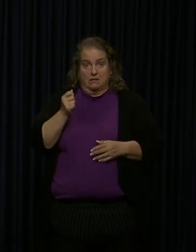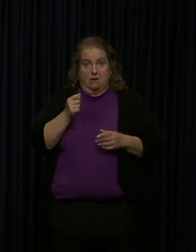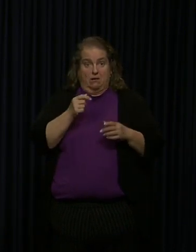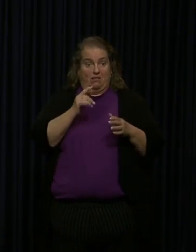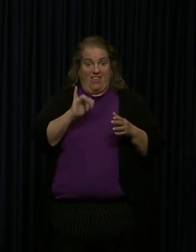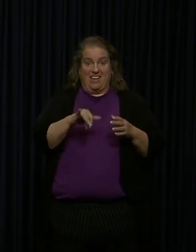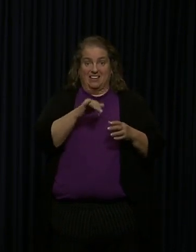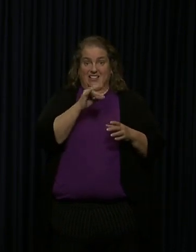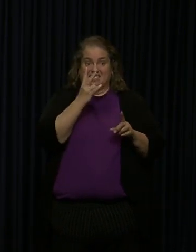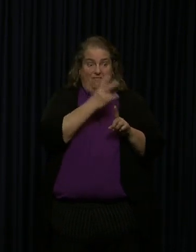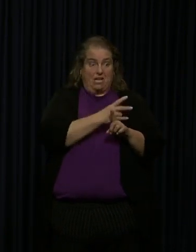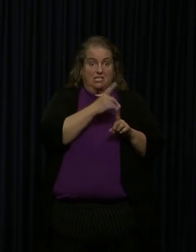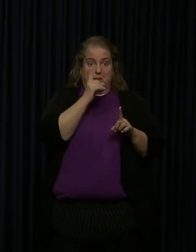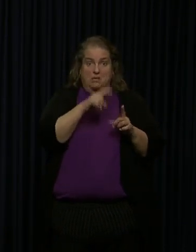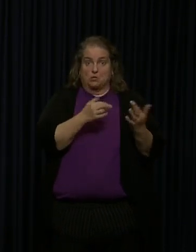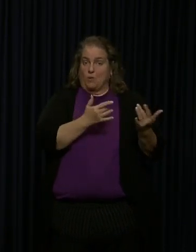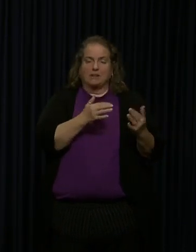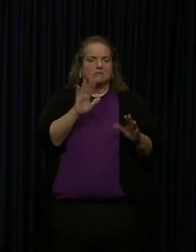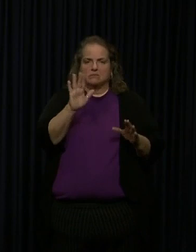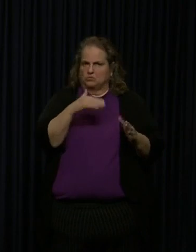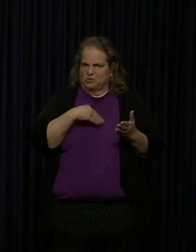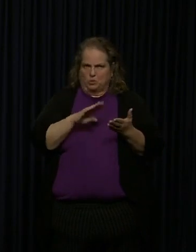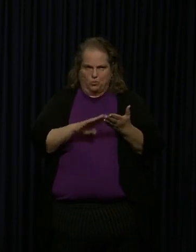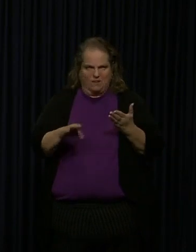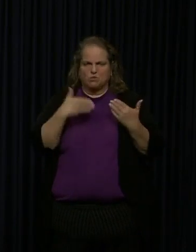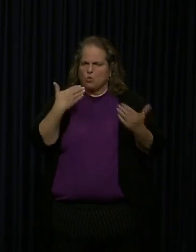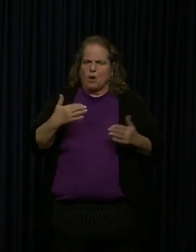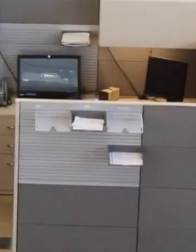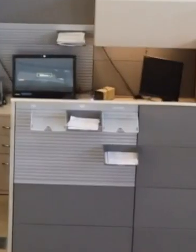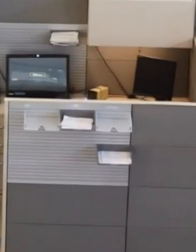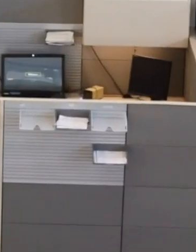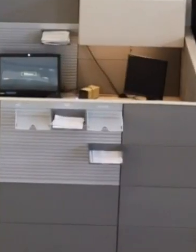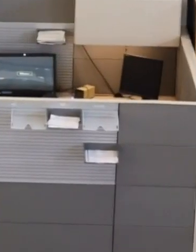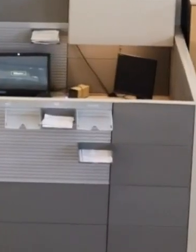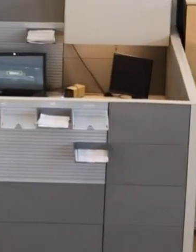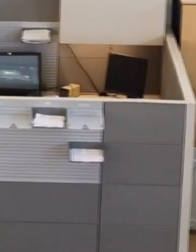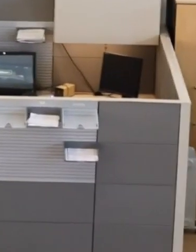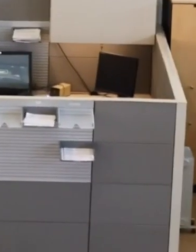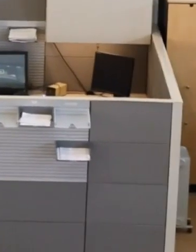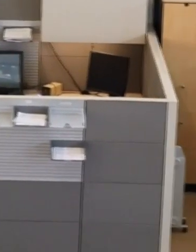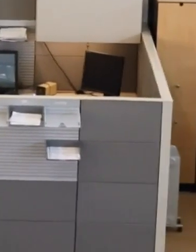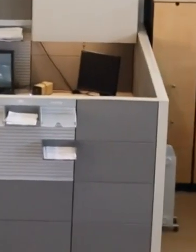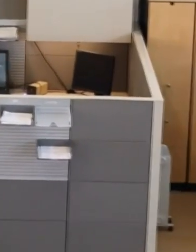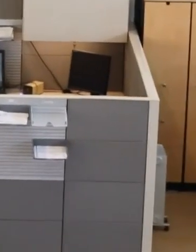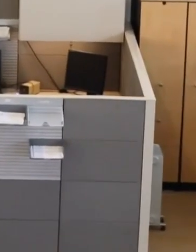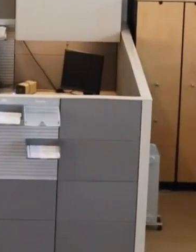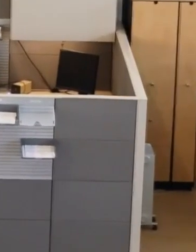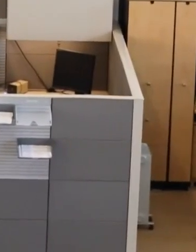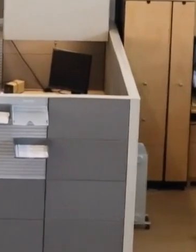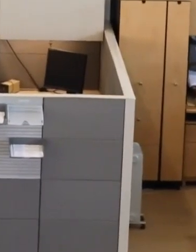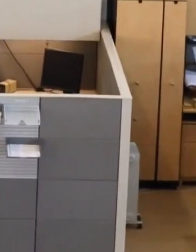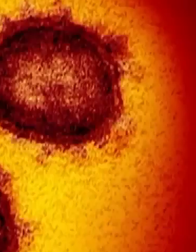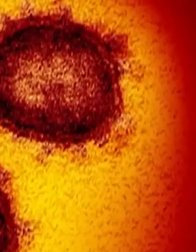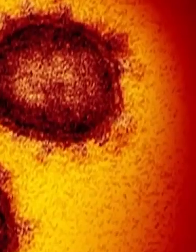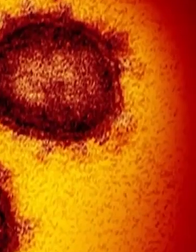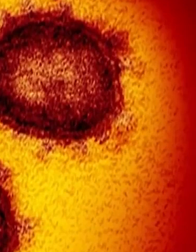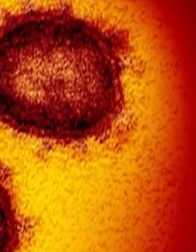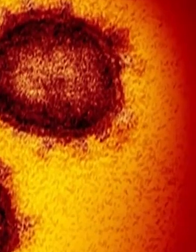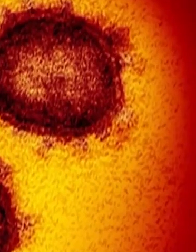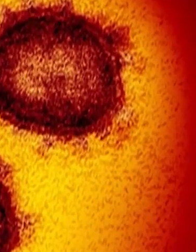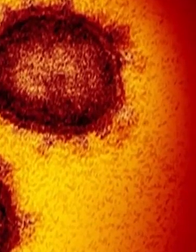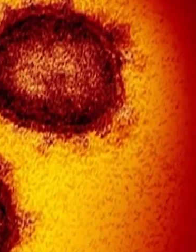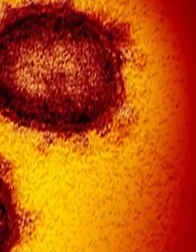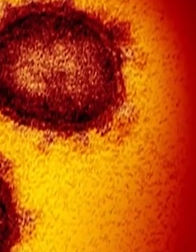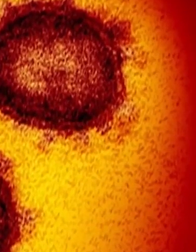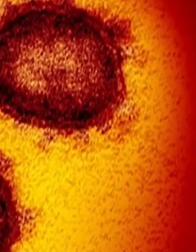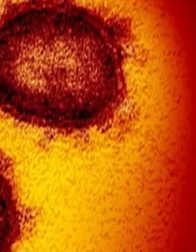earlier. Apply for it. And there are two groups who qualify. One, people who lose their jobs because of the coronavirus. And